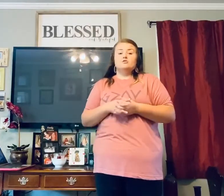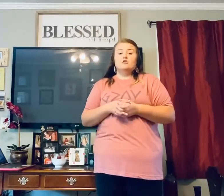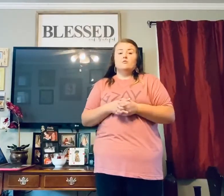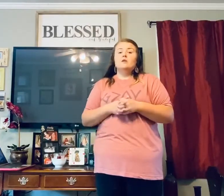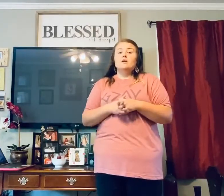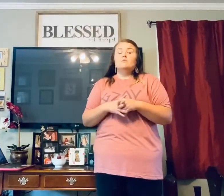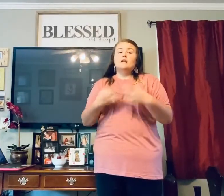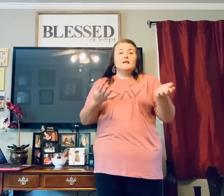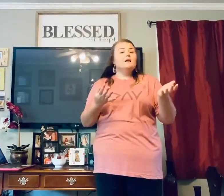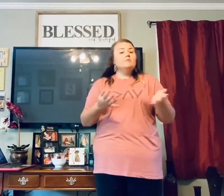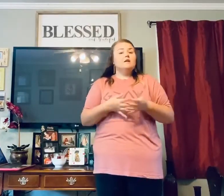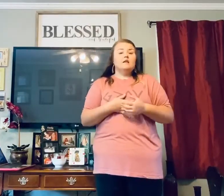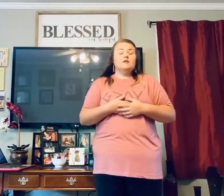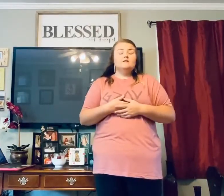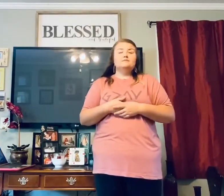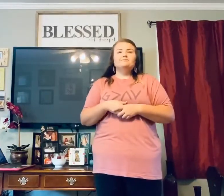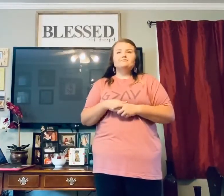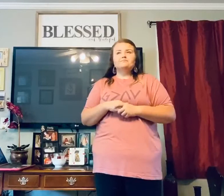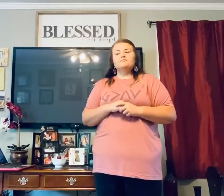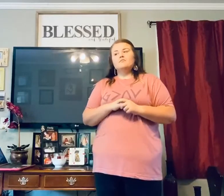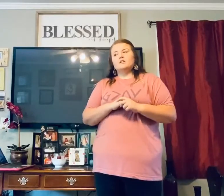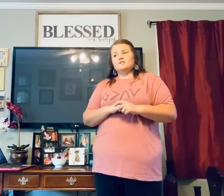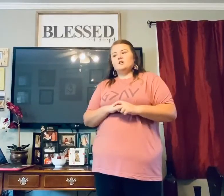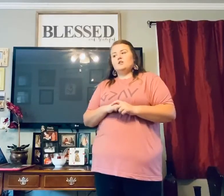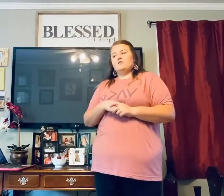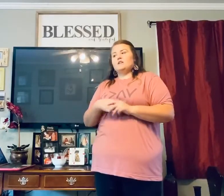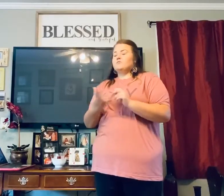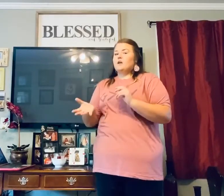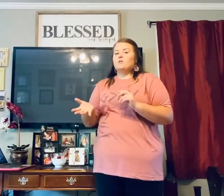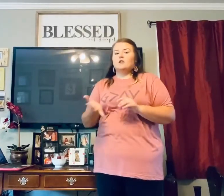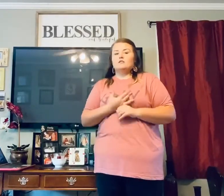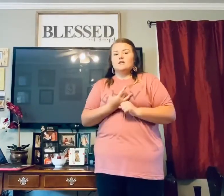syndrome, but it can be inherited. And so that's what I want y'all to take